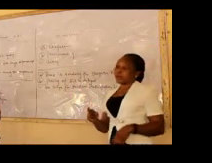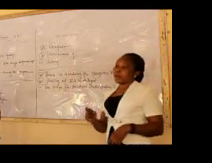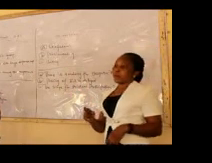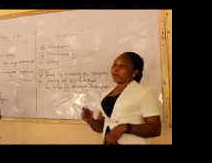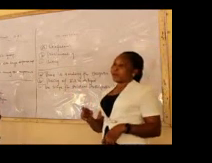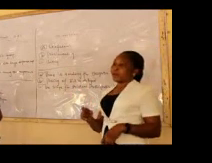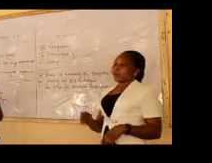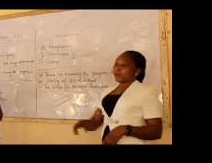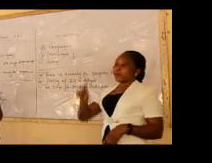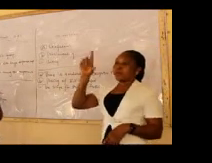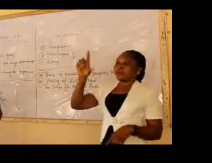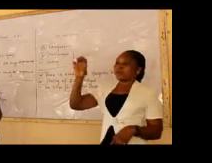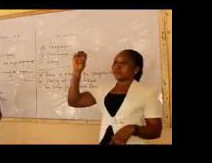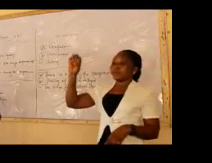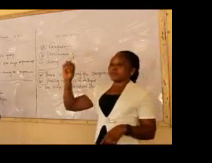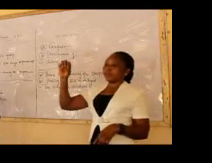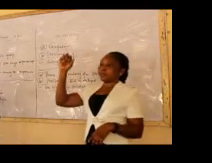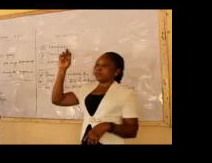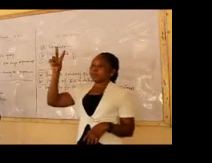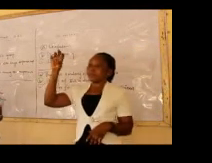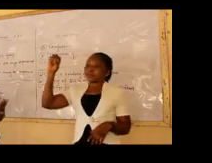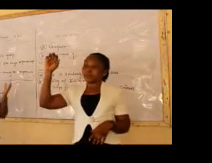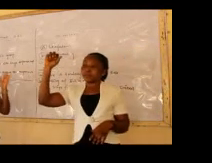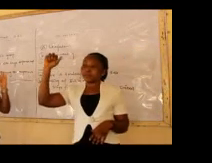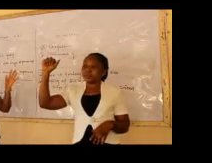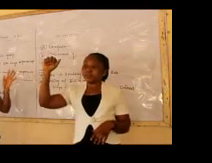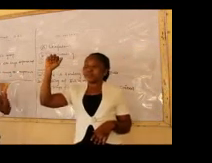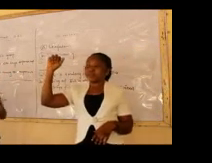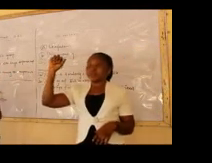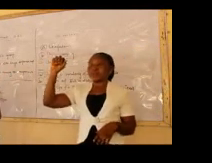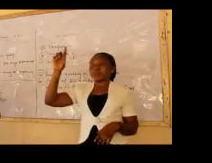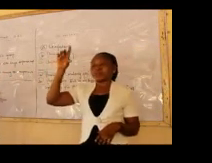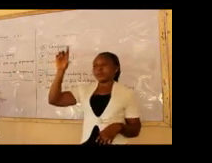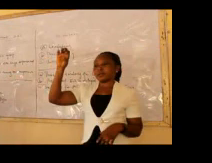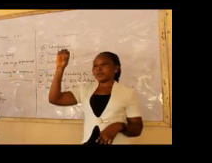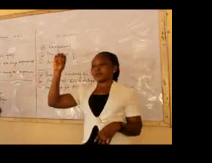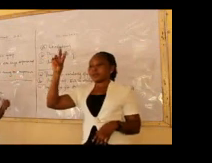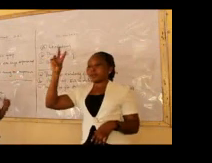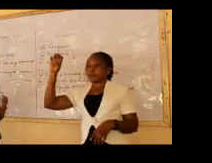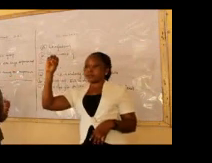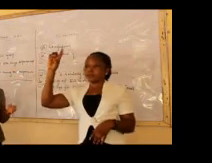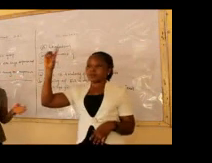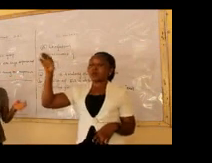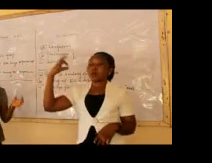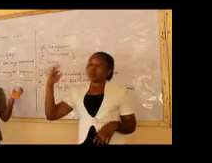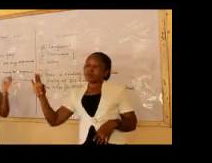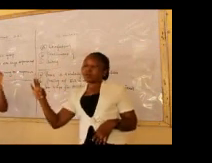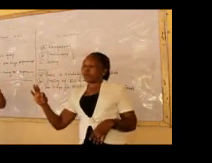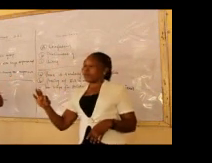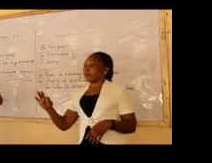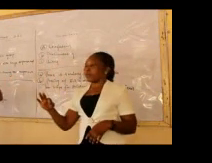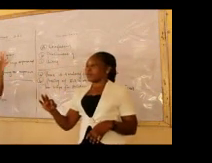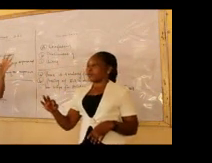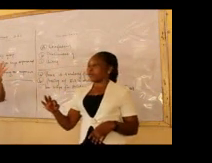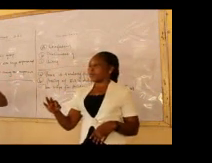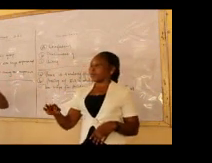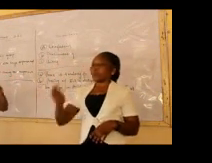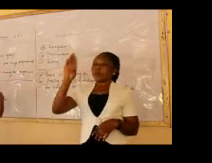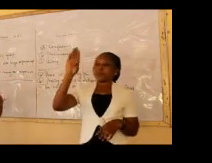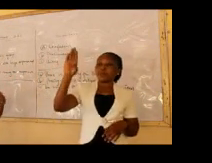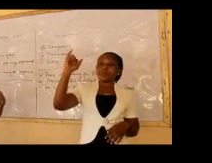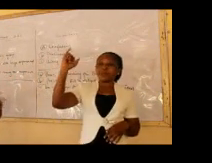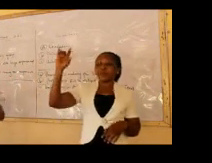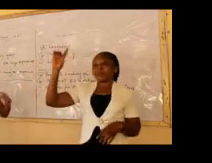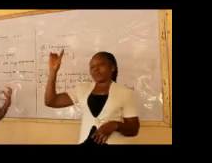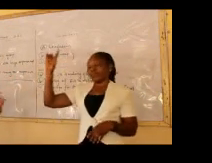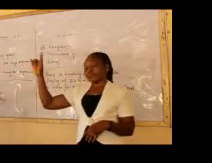a bill becoming a law. And those stages are about 7 in number. And then sometimes, the upper house and the